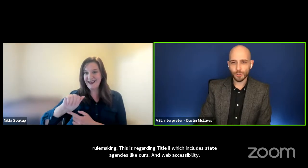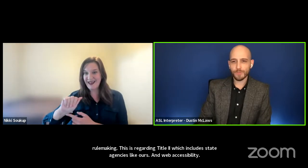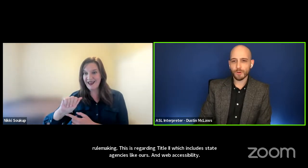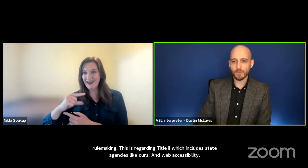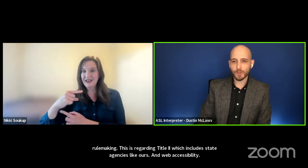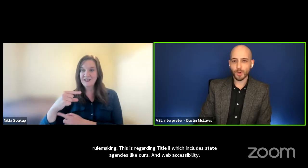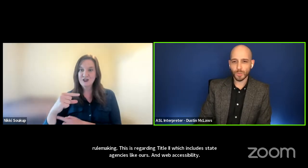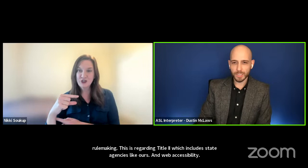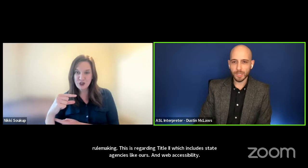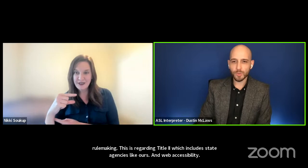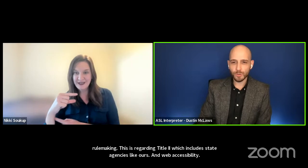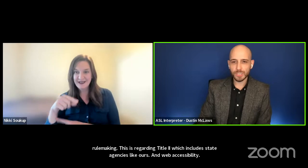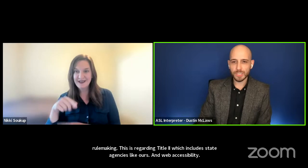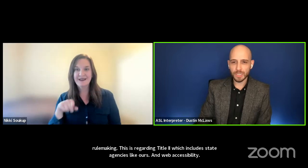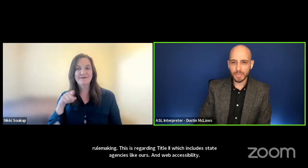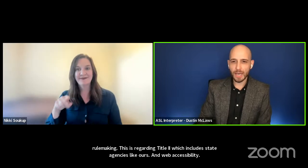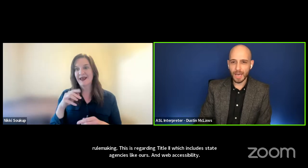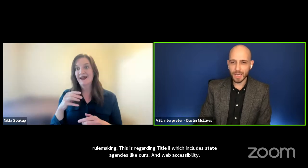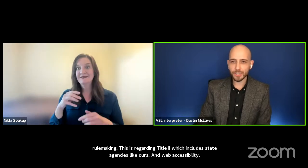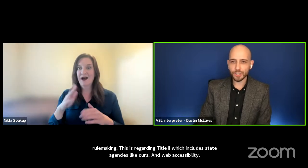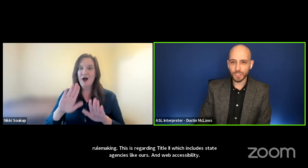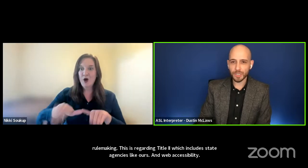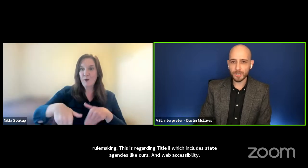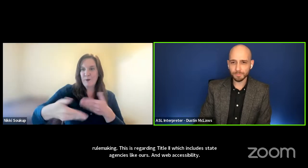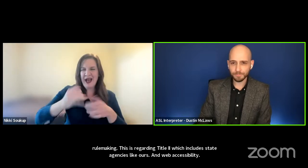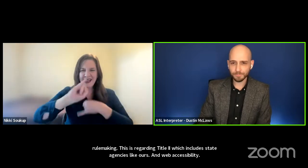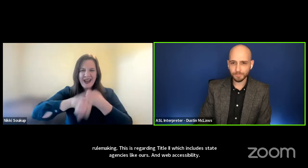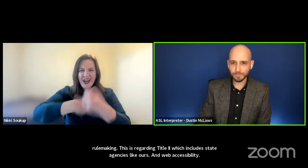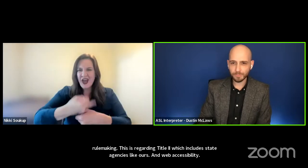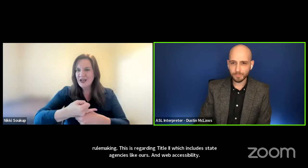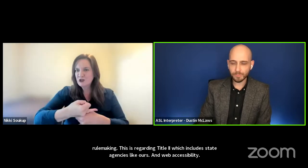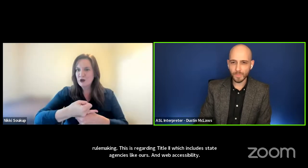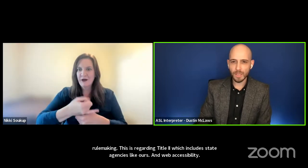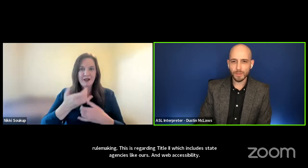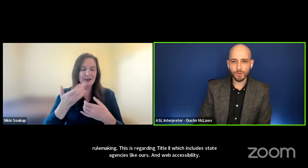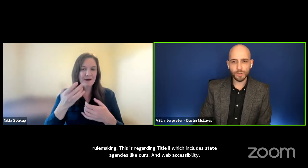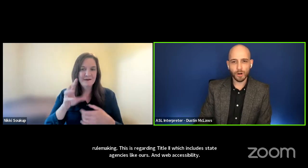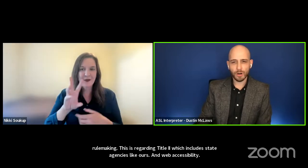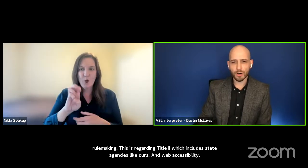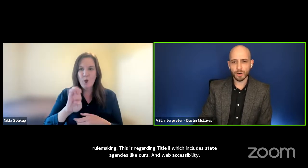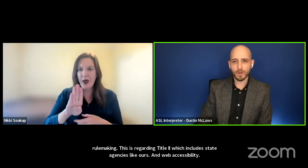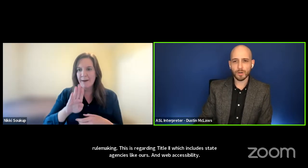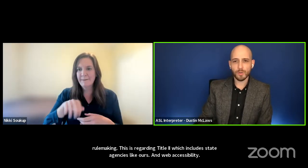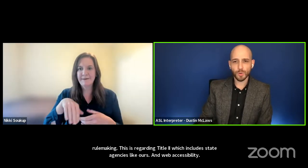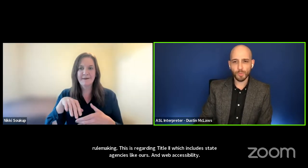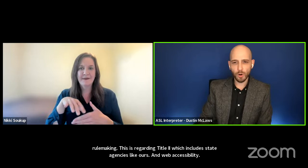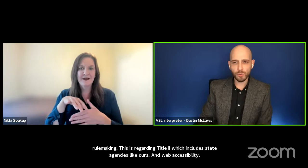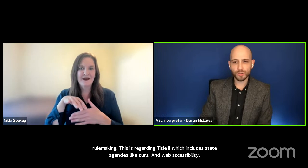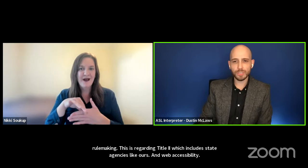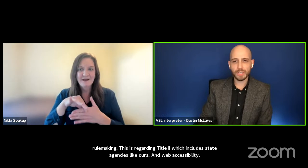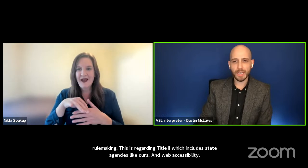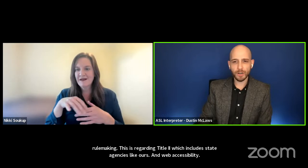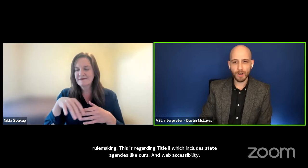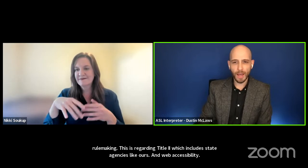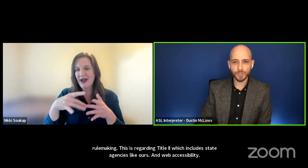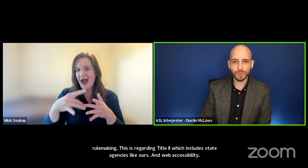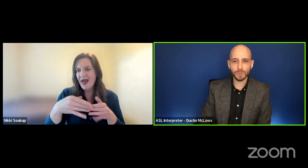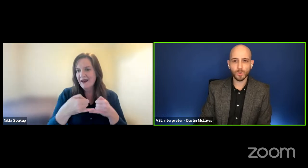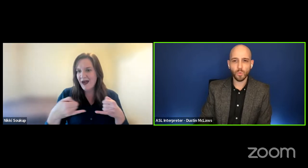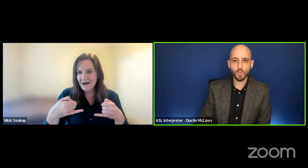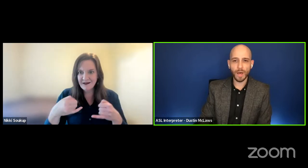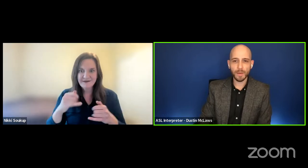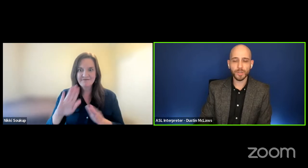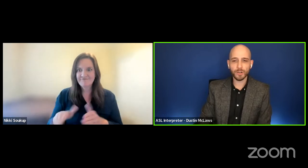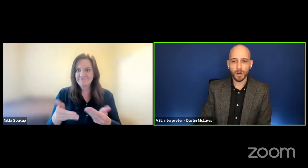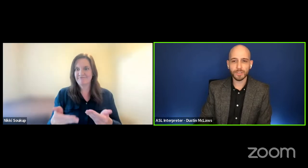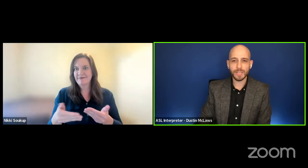I'm not sure if you're familiar with the WCAG. Those are proposed